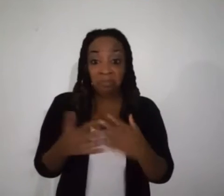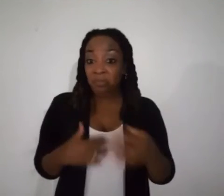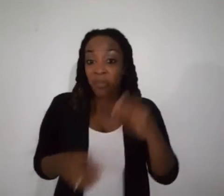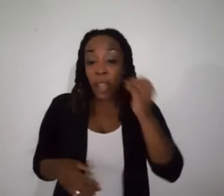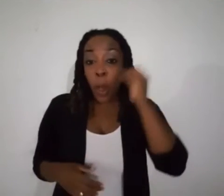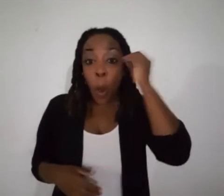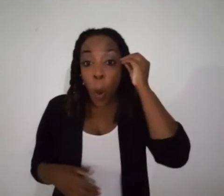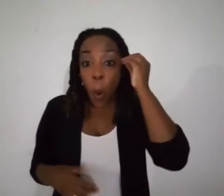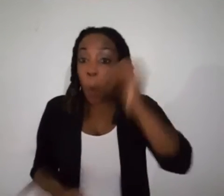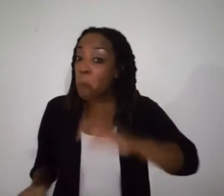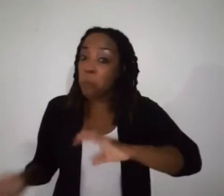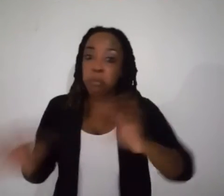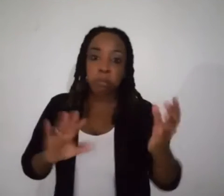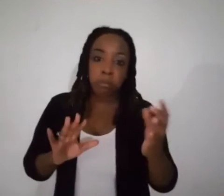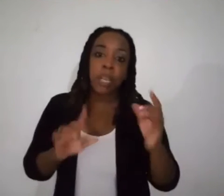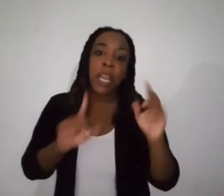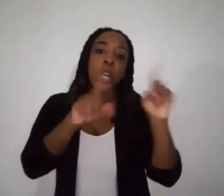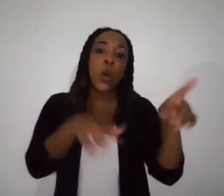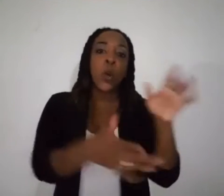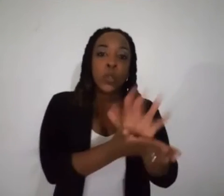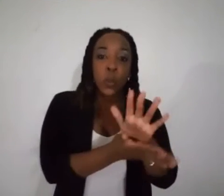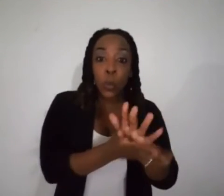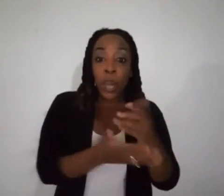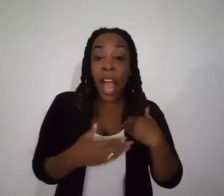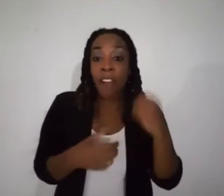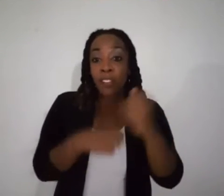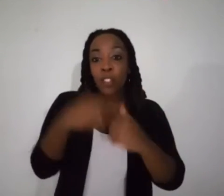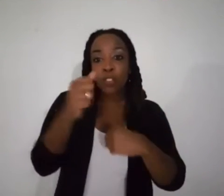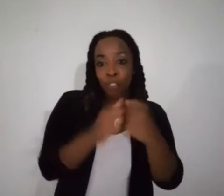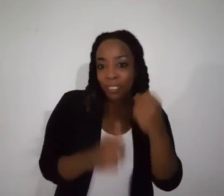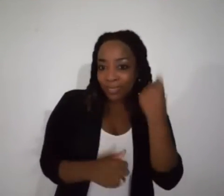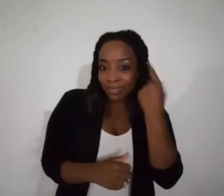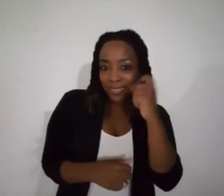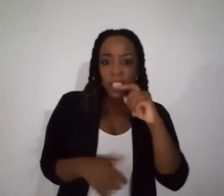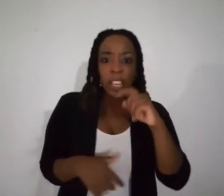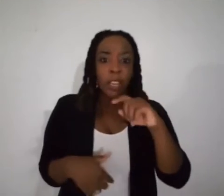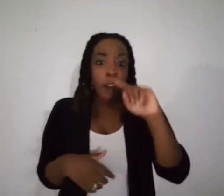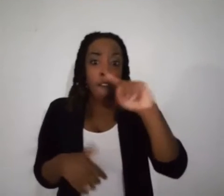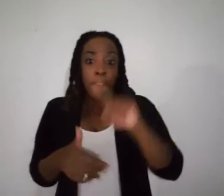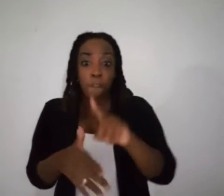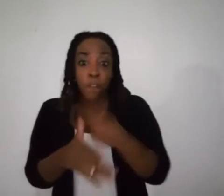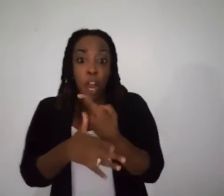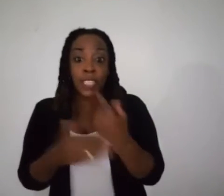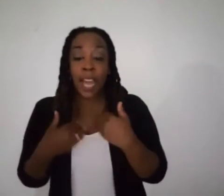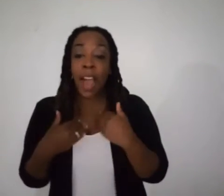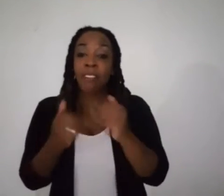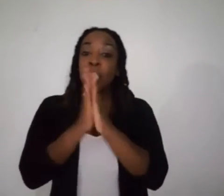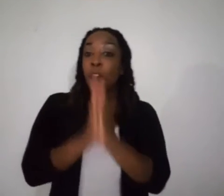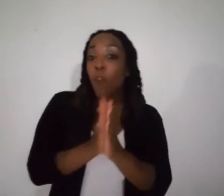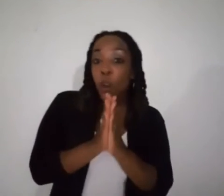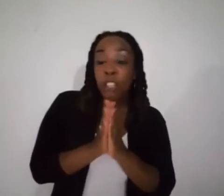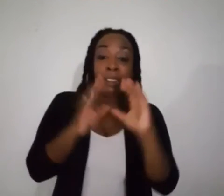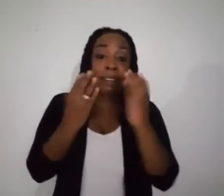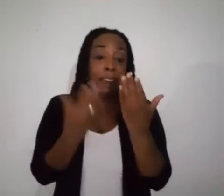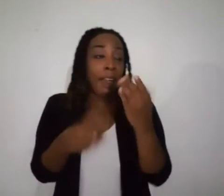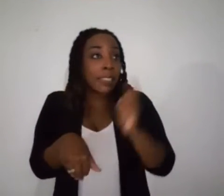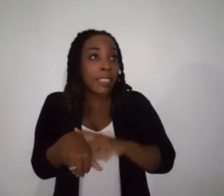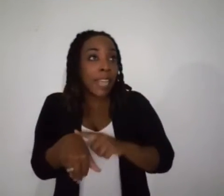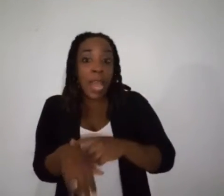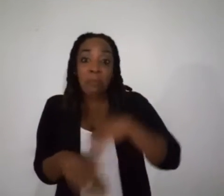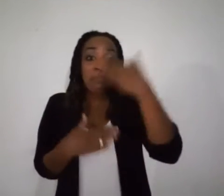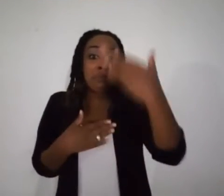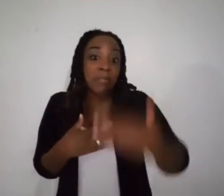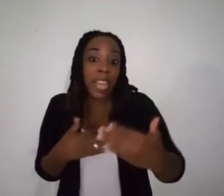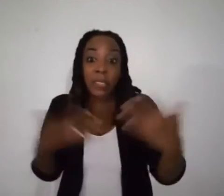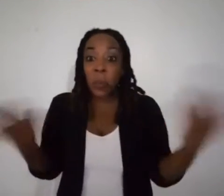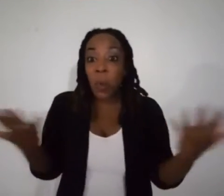school. First, they have devotion, then they have class time, then they have break time, then they have more class time, then